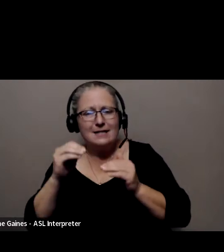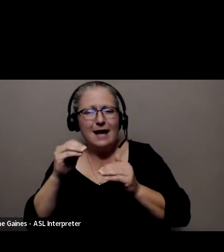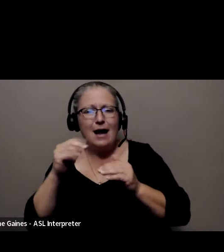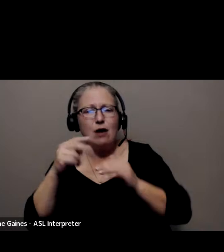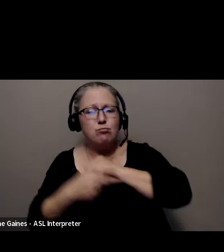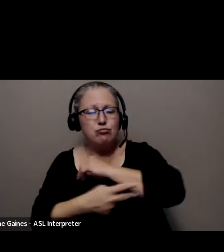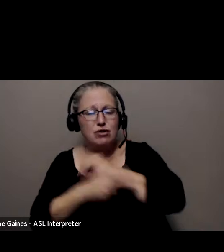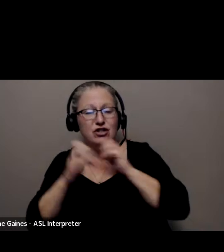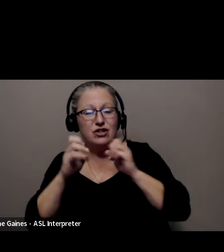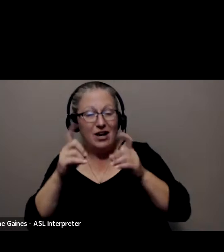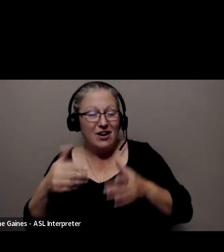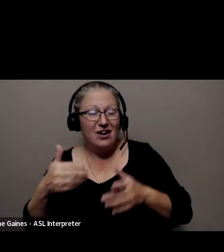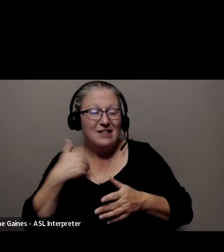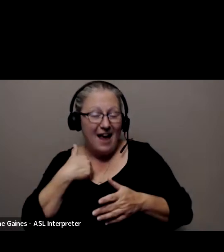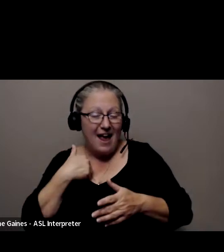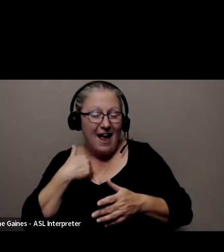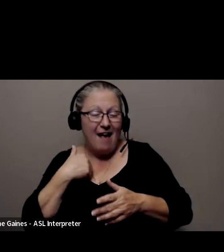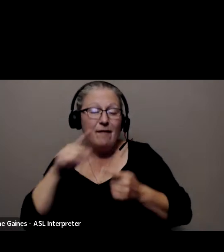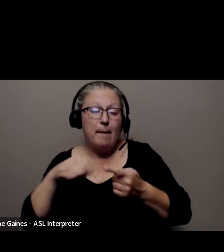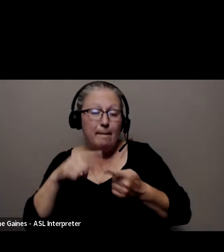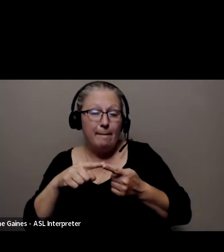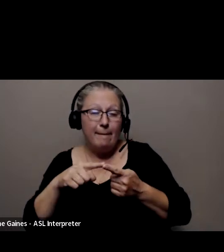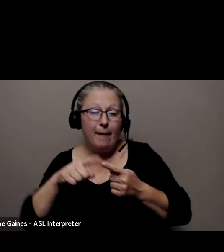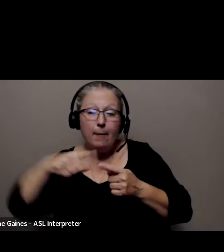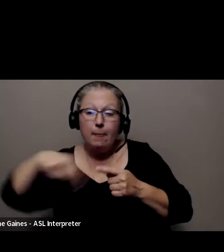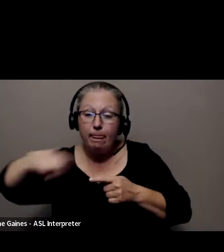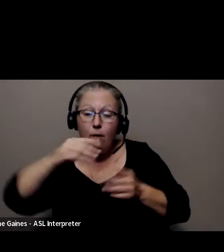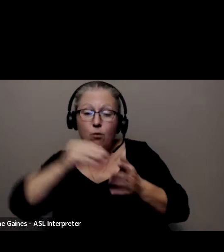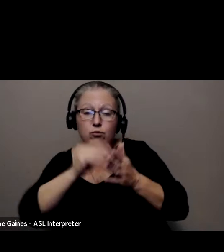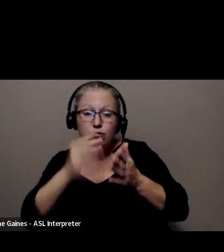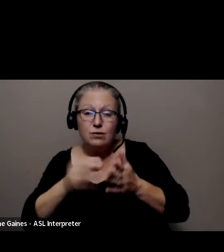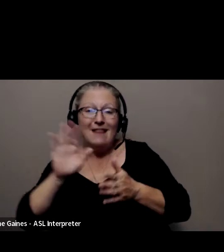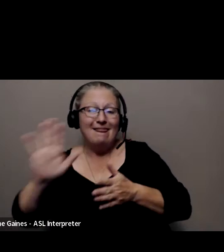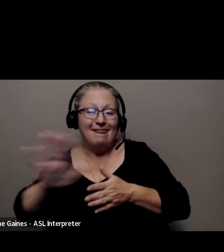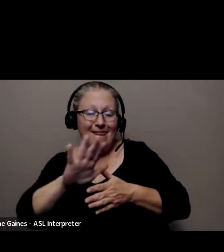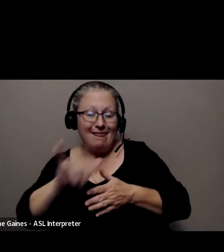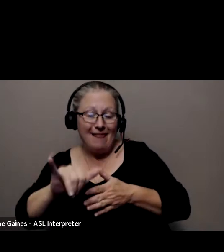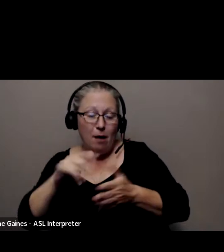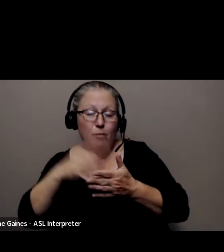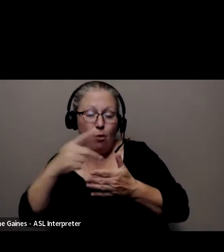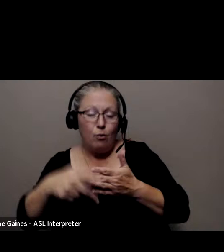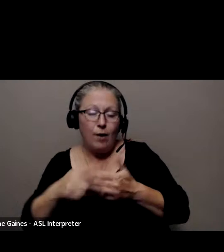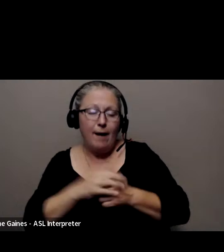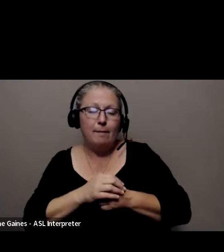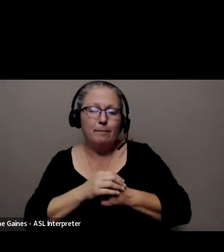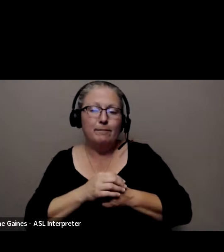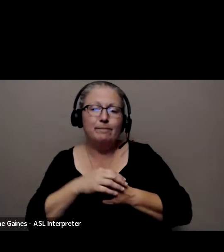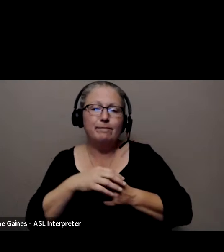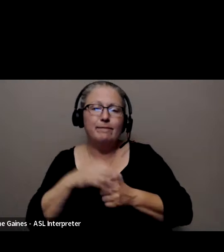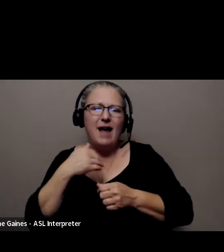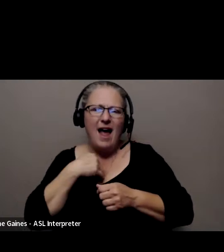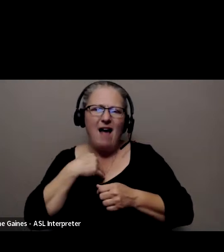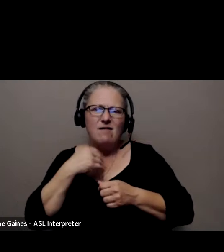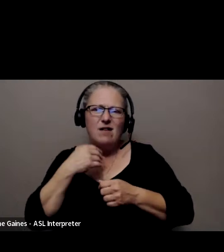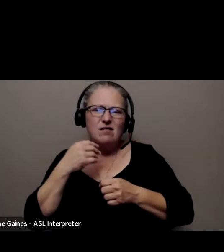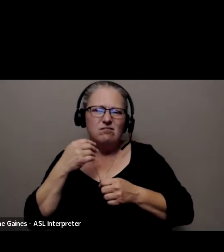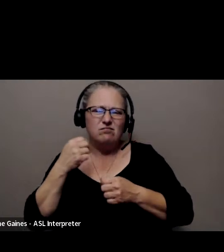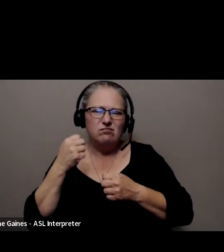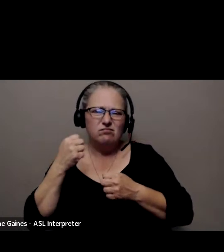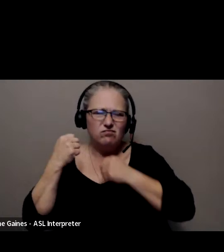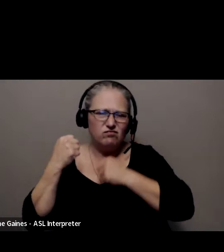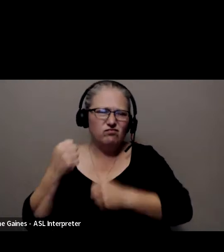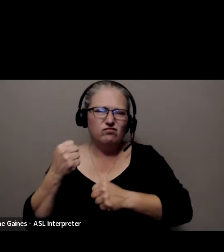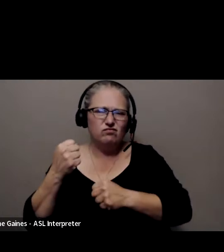Bridge educators have around those students and that program. There's a fierceness around